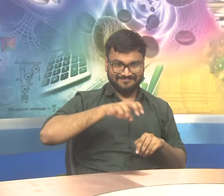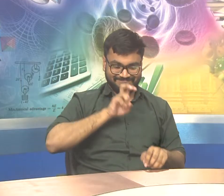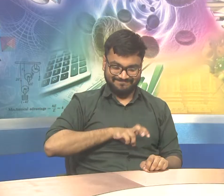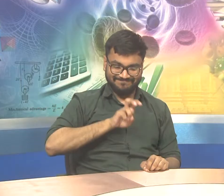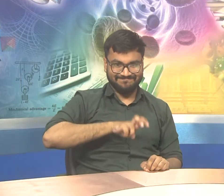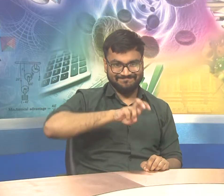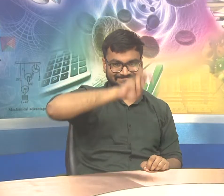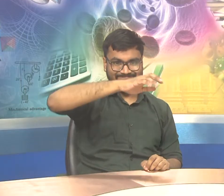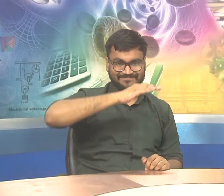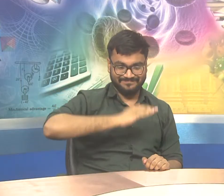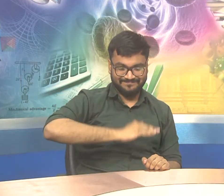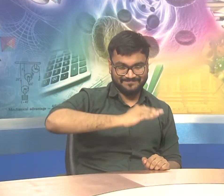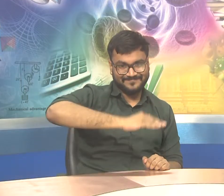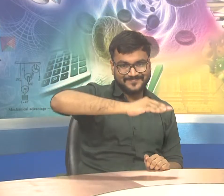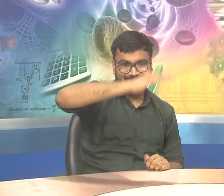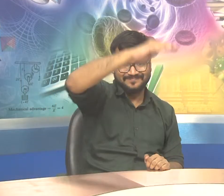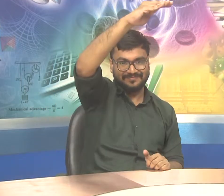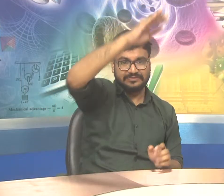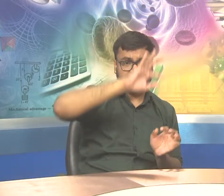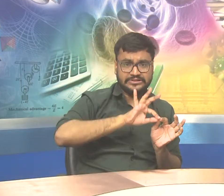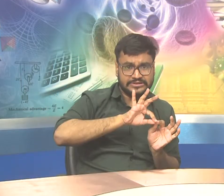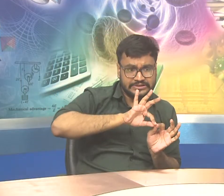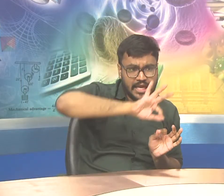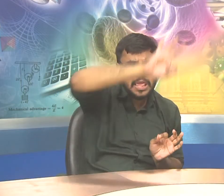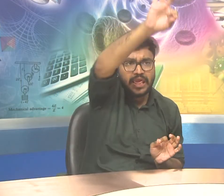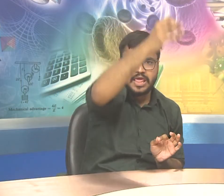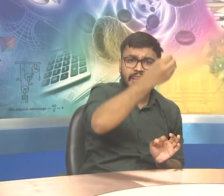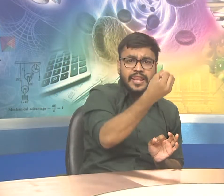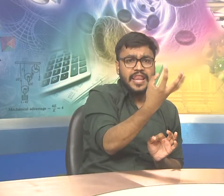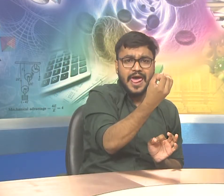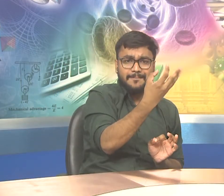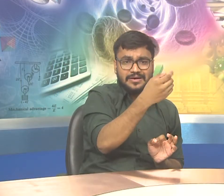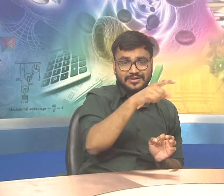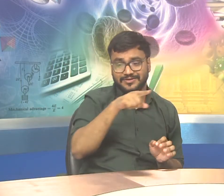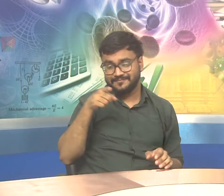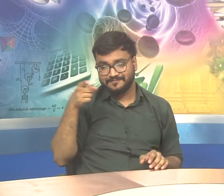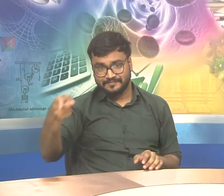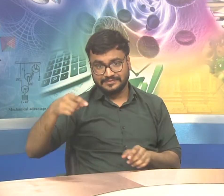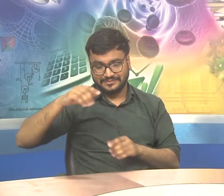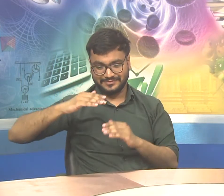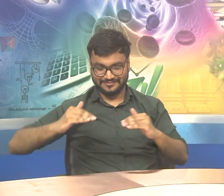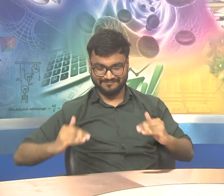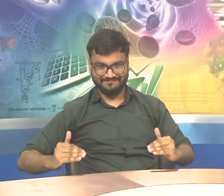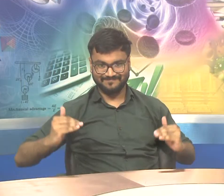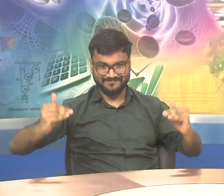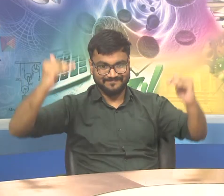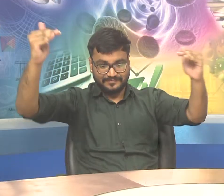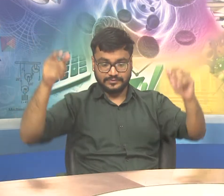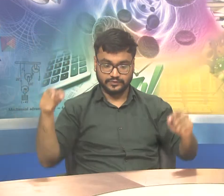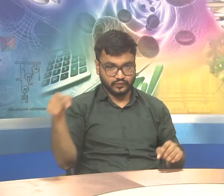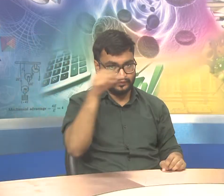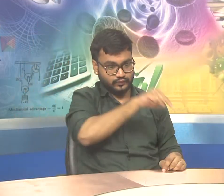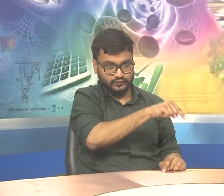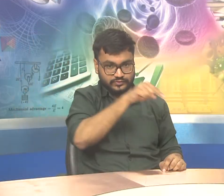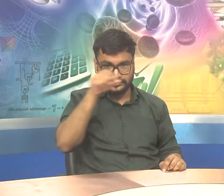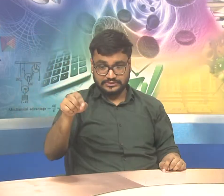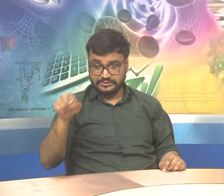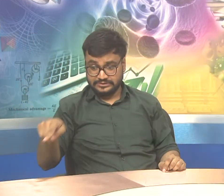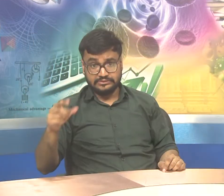for our better understanding. In this, climb the stairs slowly